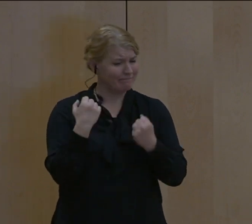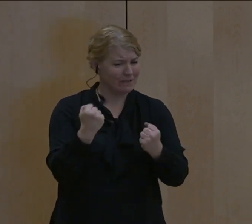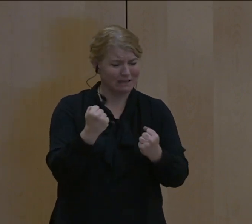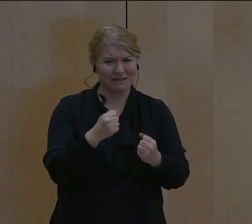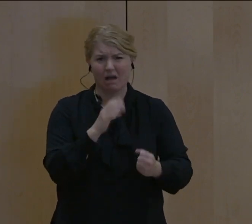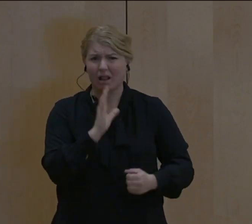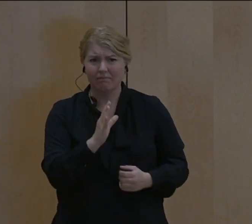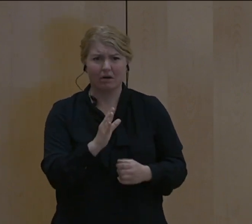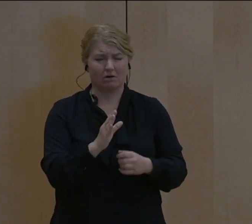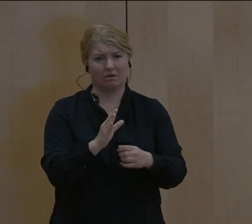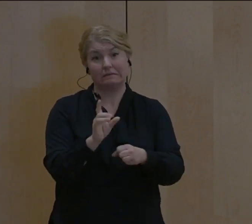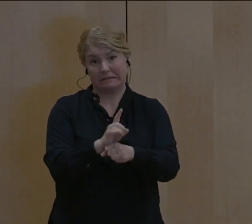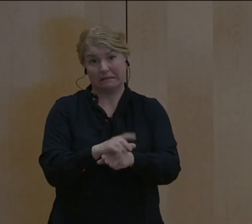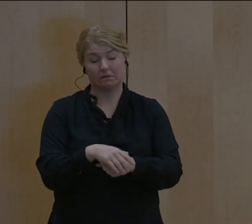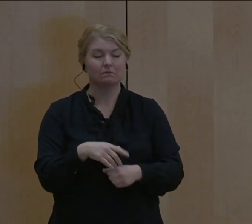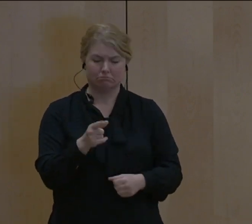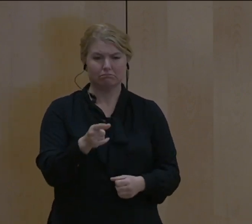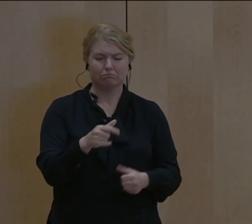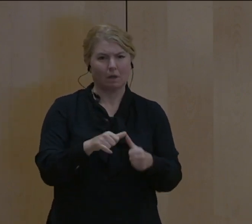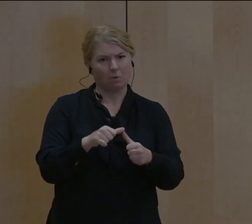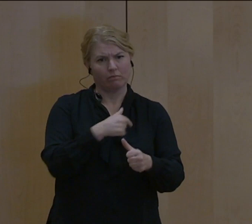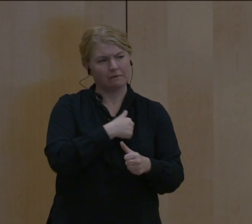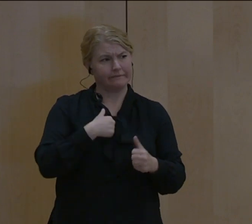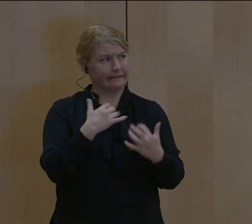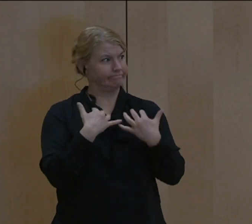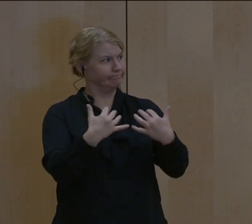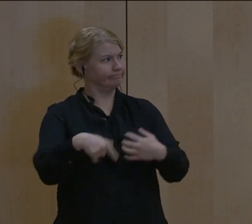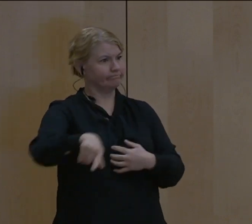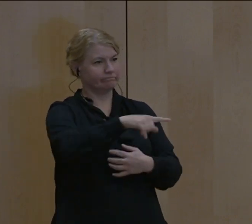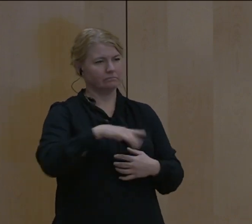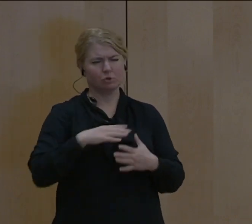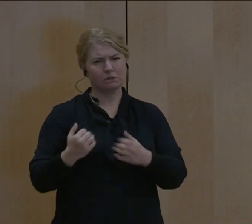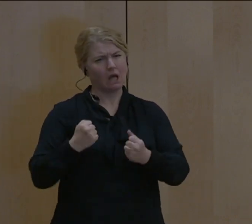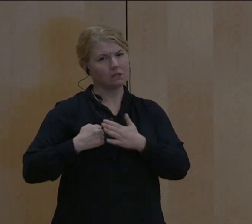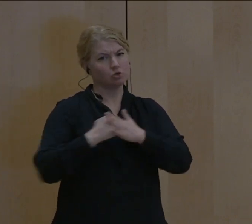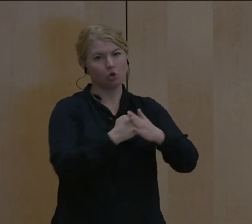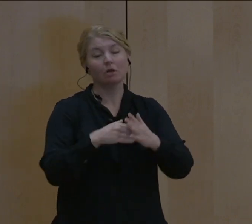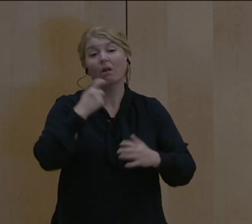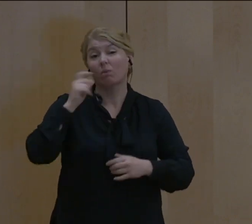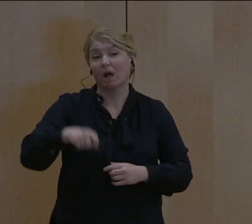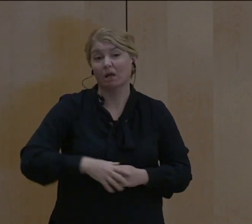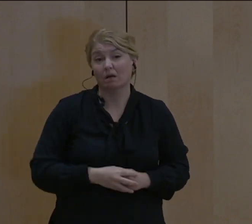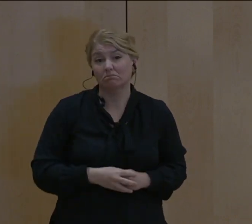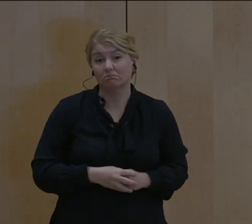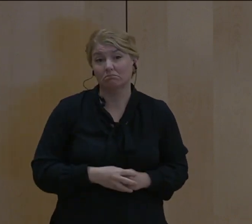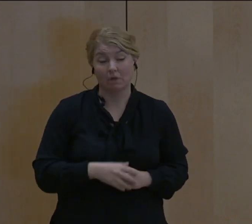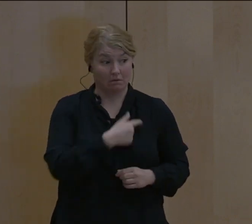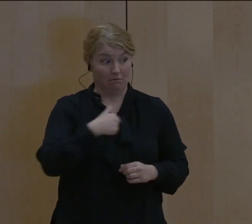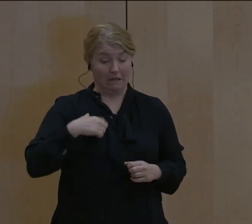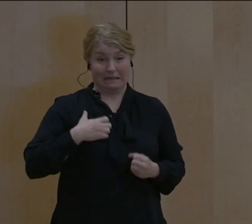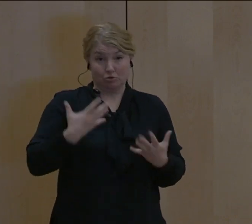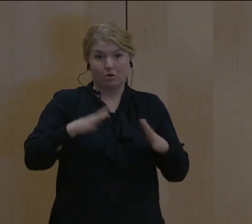for Ukraine is strong in this chamber. Our Parliament has previously decided, as you mentioned, on extensive support to